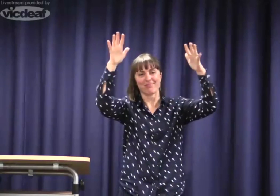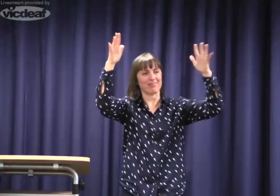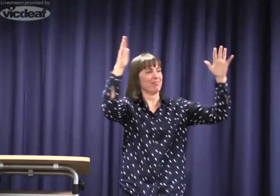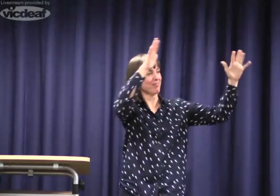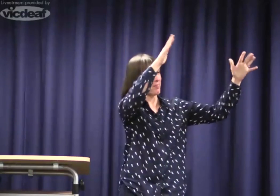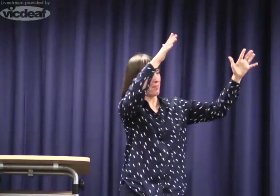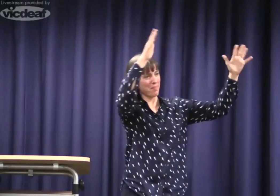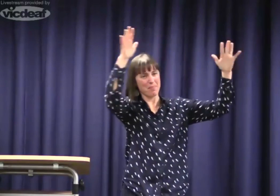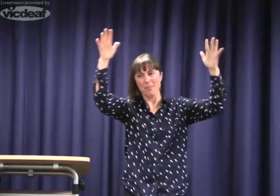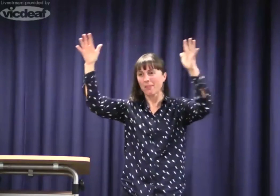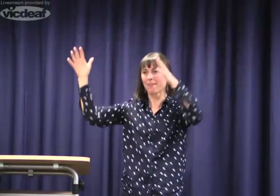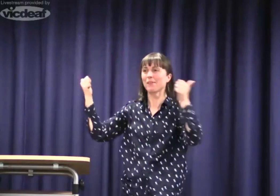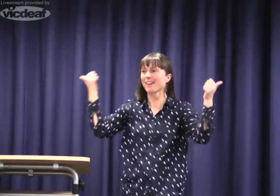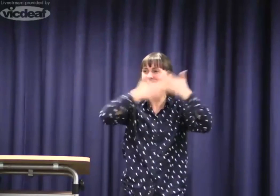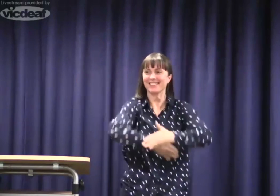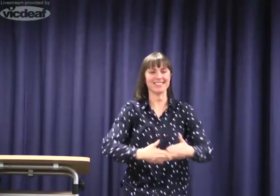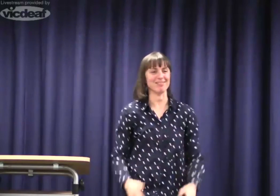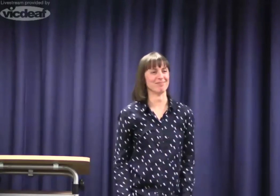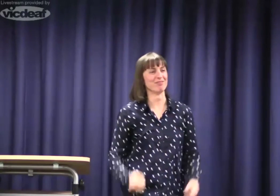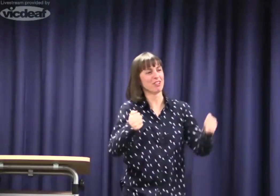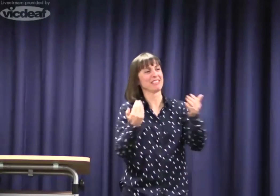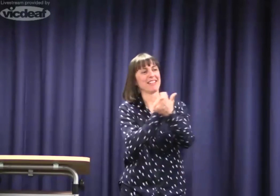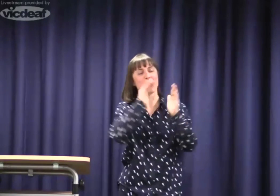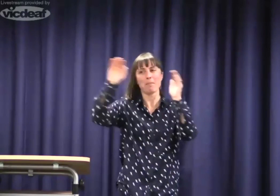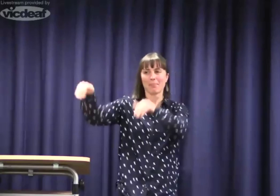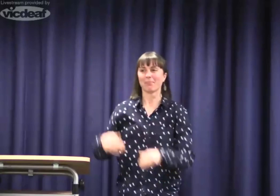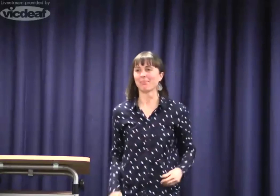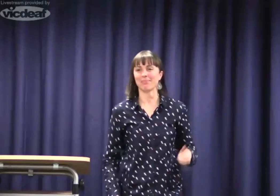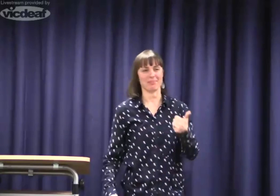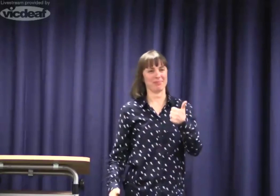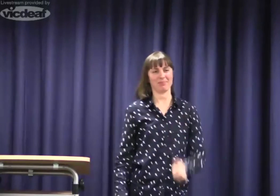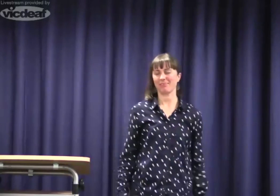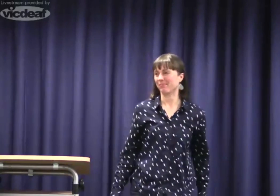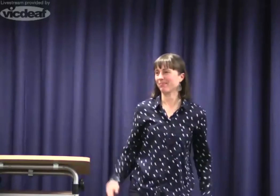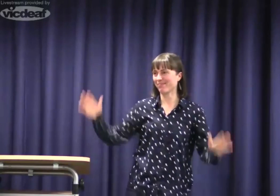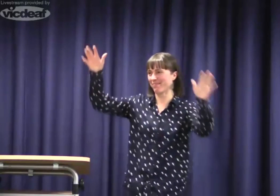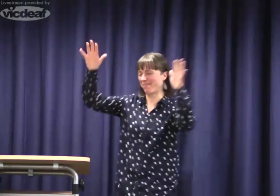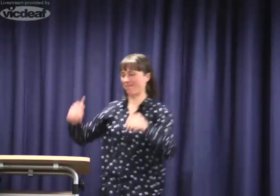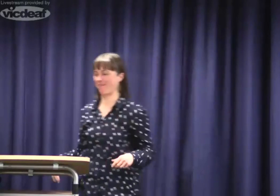for those of you at home, thank you. Good night. Drive safe.